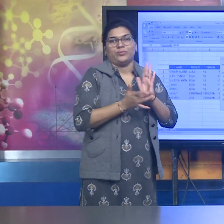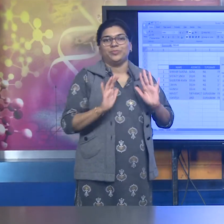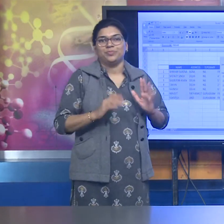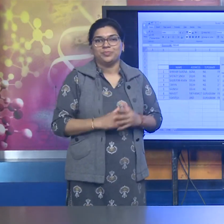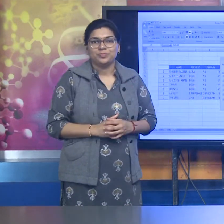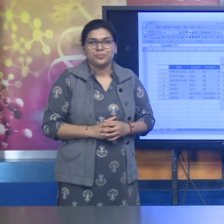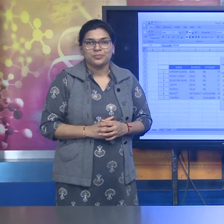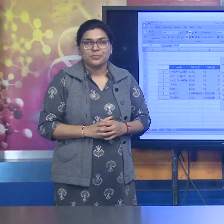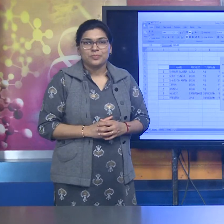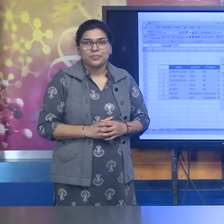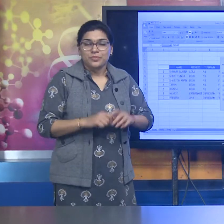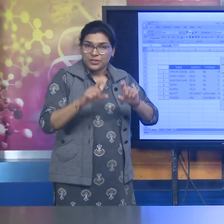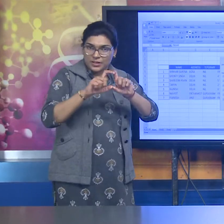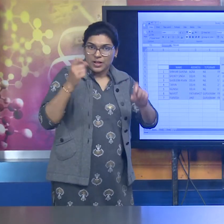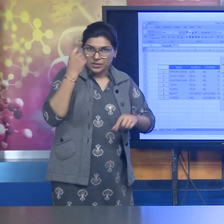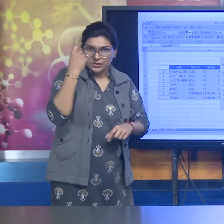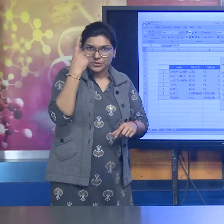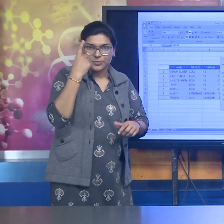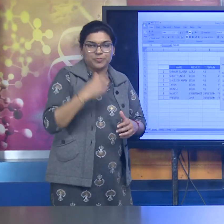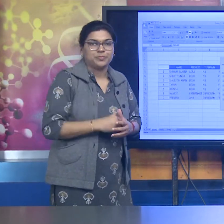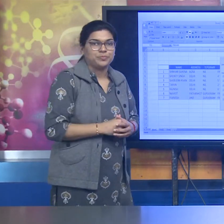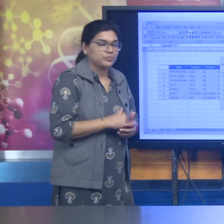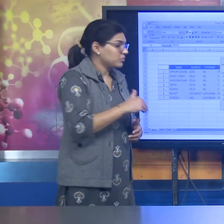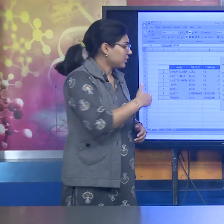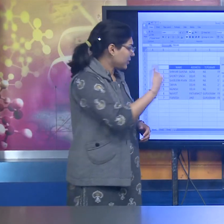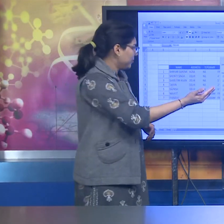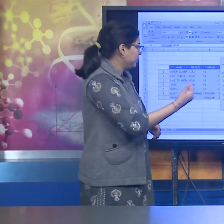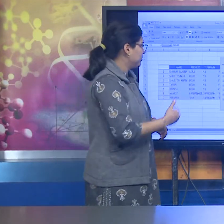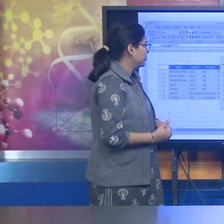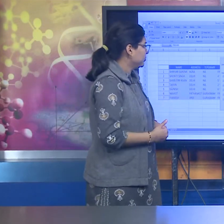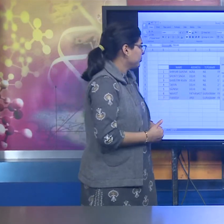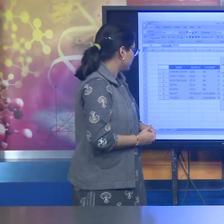It has an automatic technique or technology.